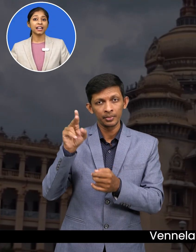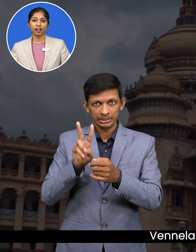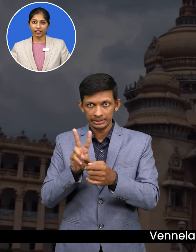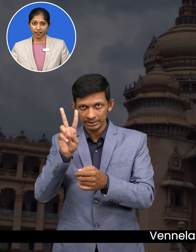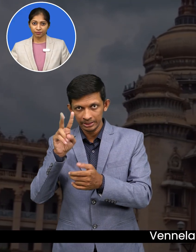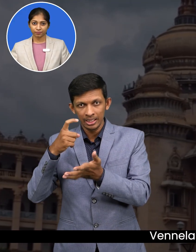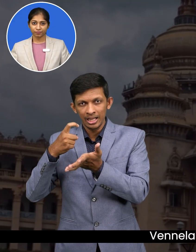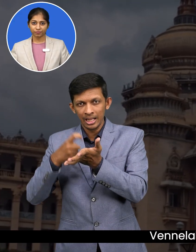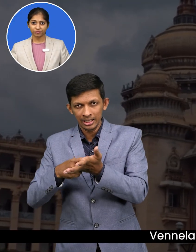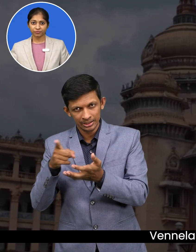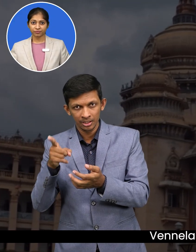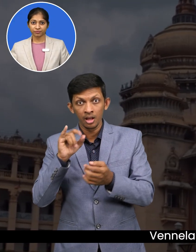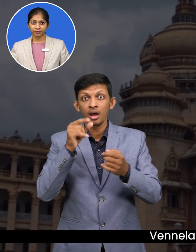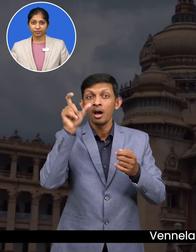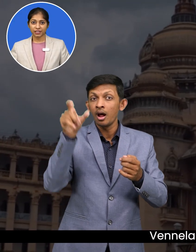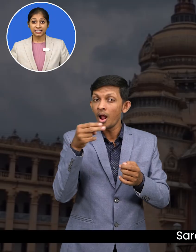Venalakanti Raghavaya,